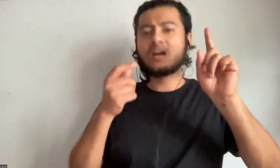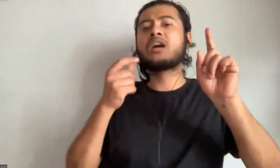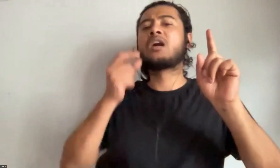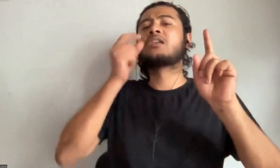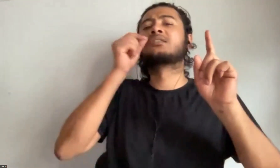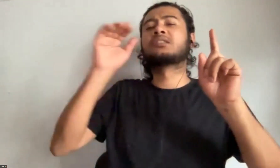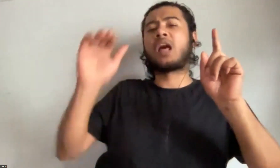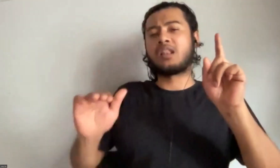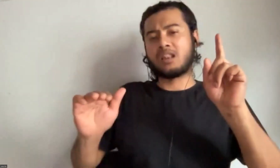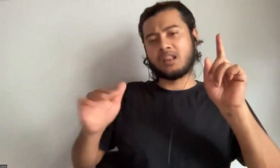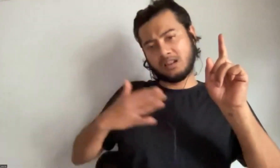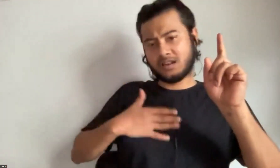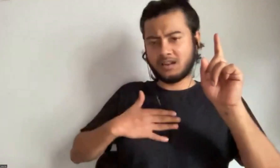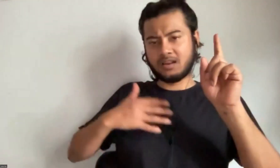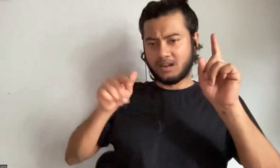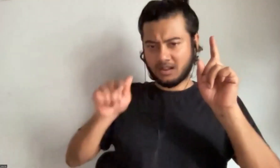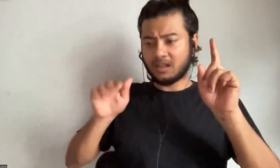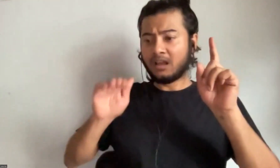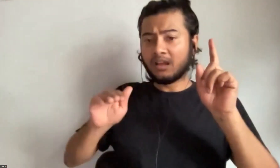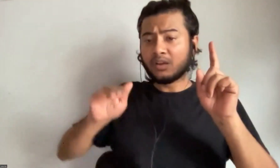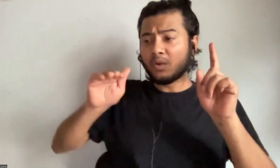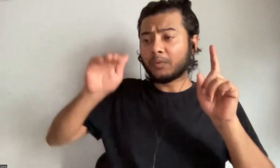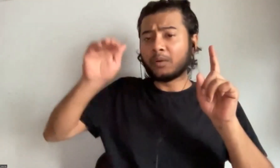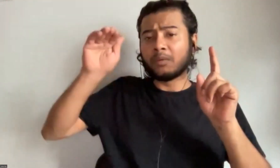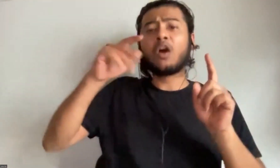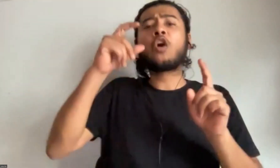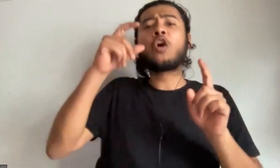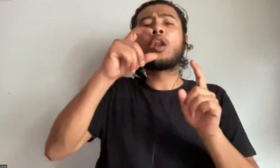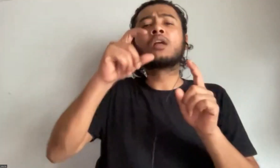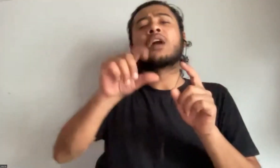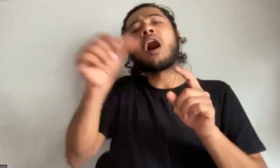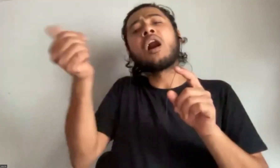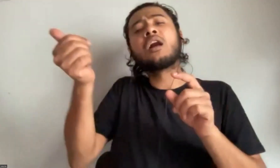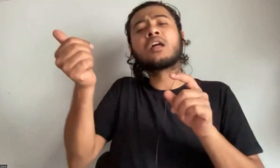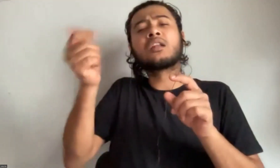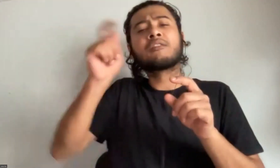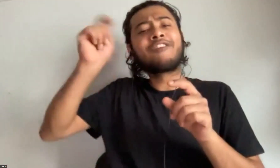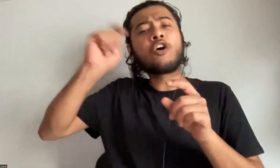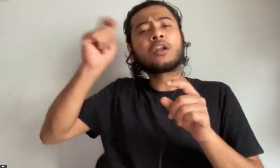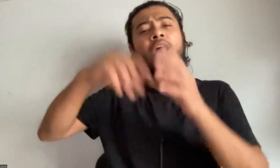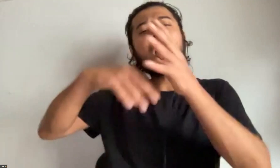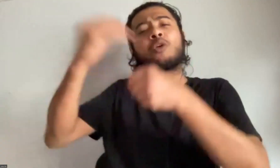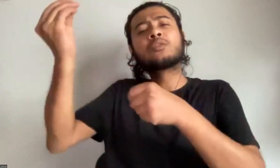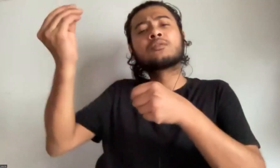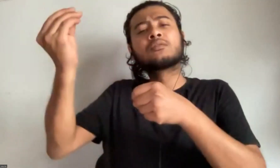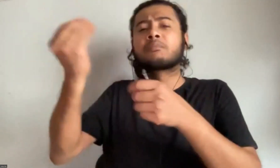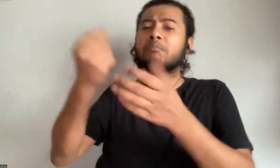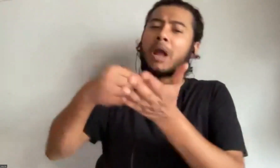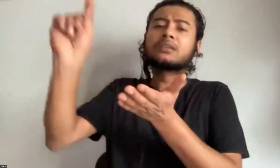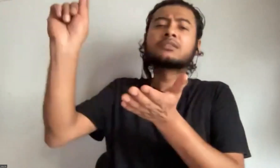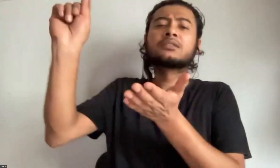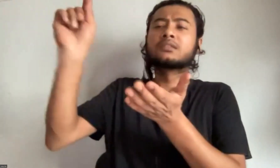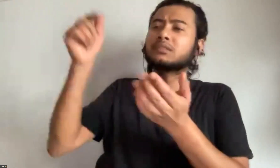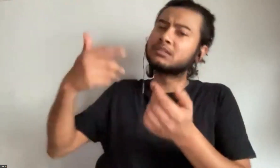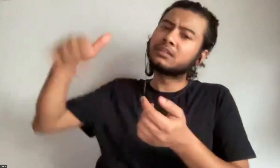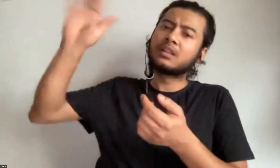world. There is money, there is power. There are so many attractive things that the son slowly moves